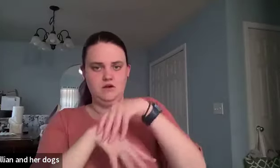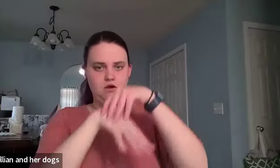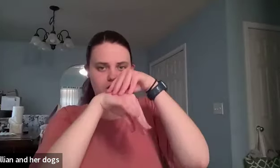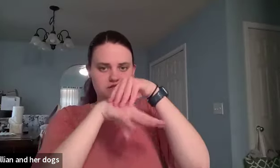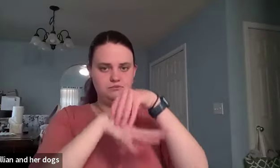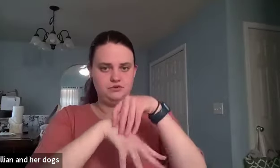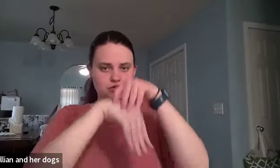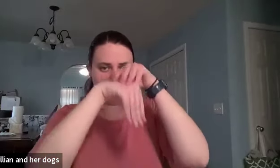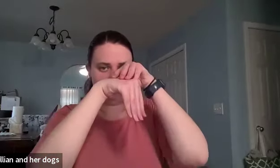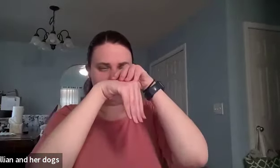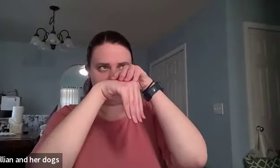then octopus.